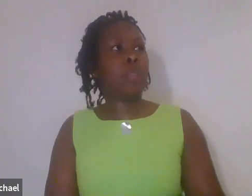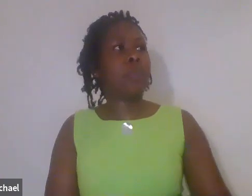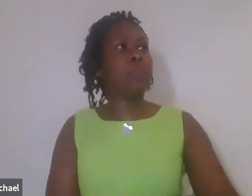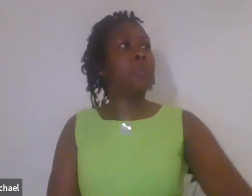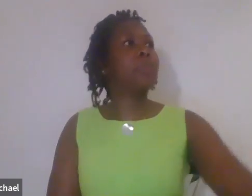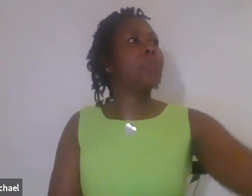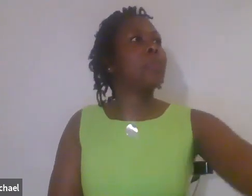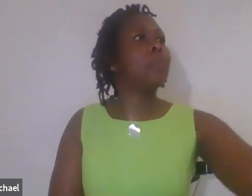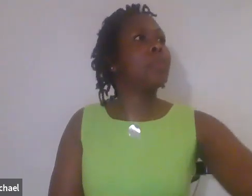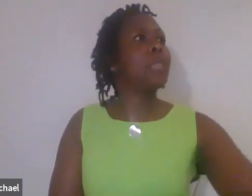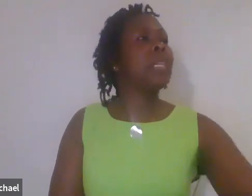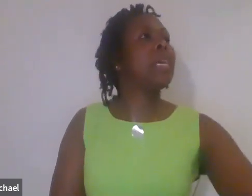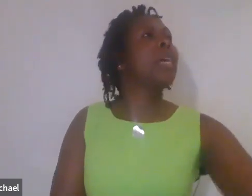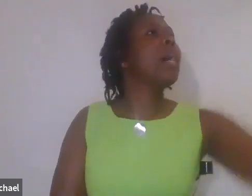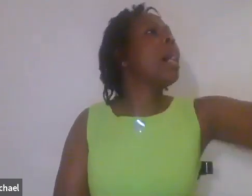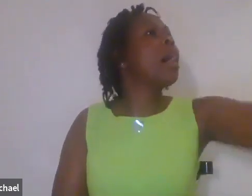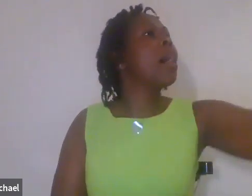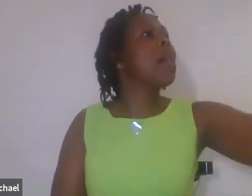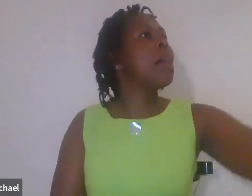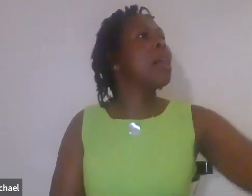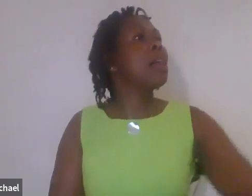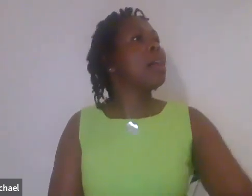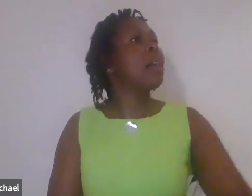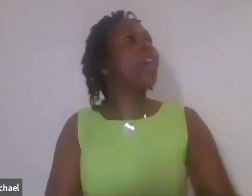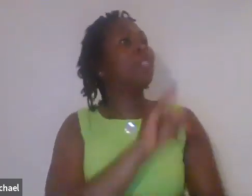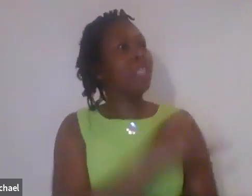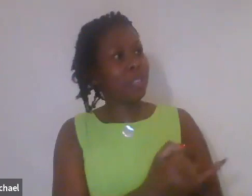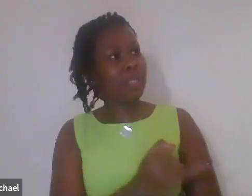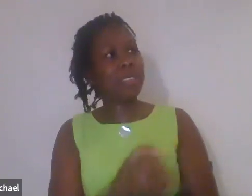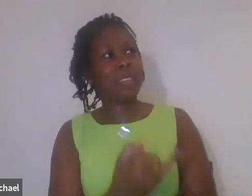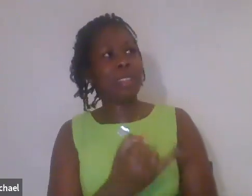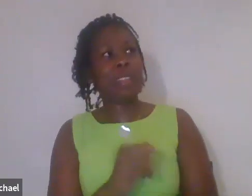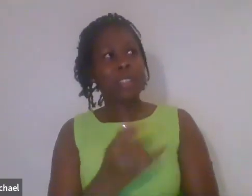So anyone from Zetech to pass on the thank you message?